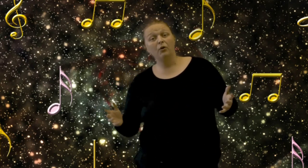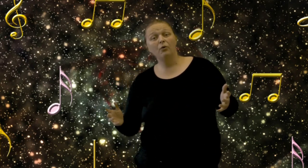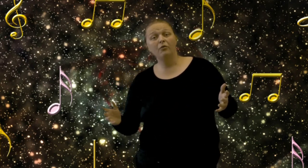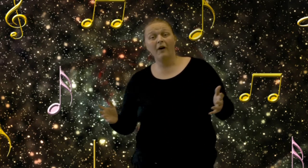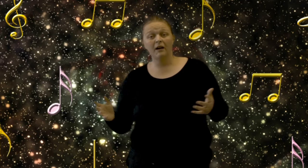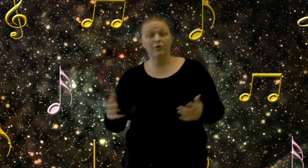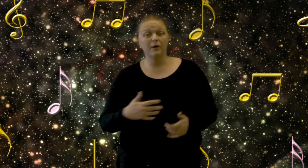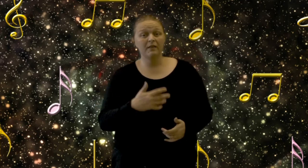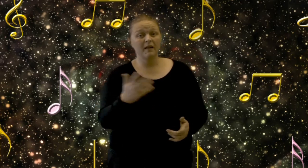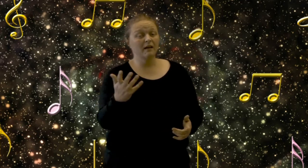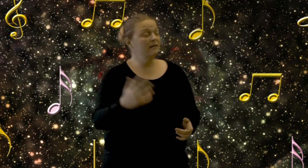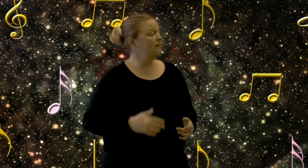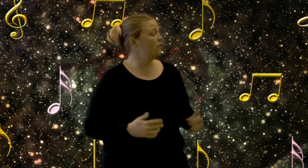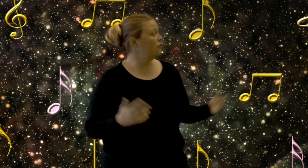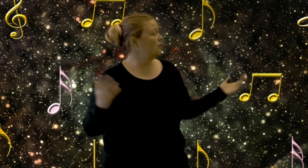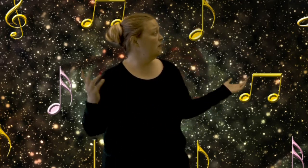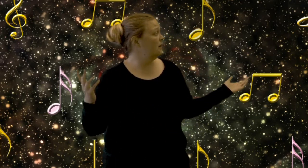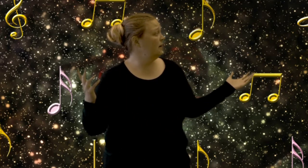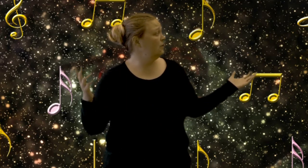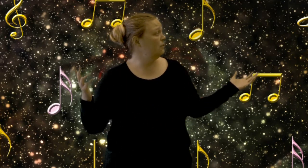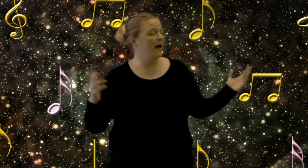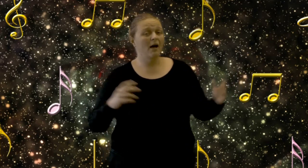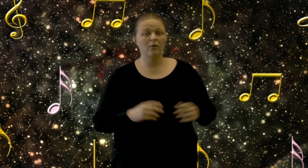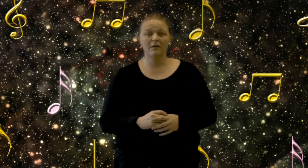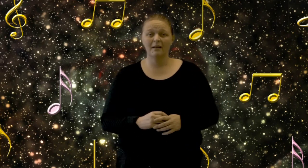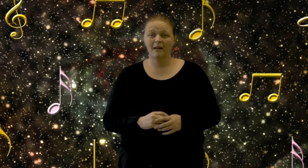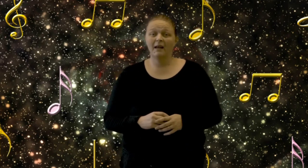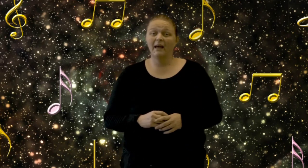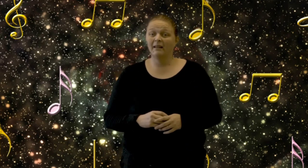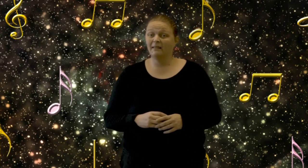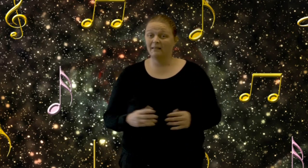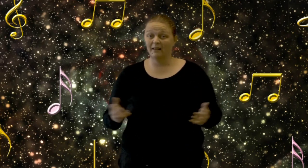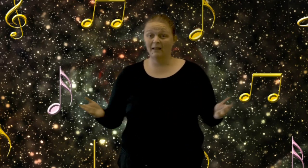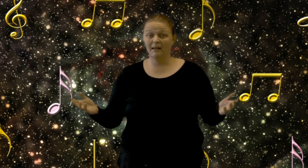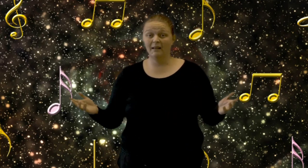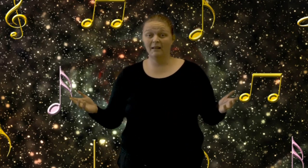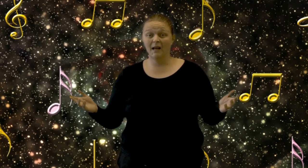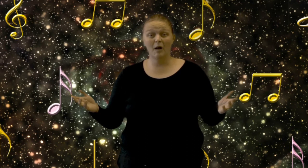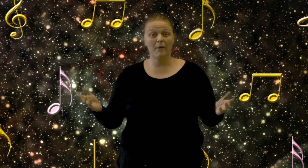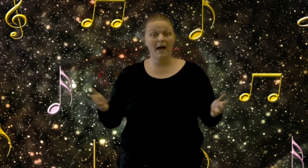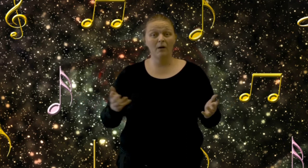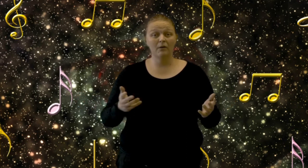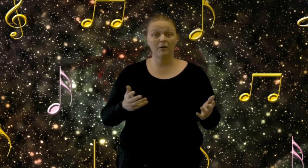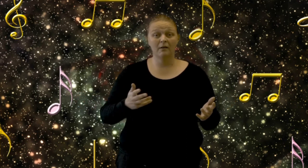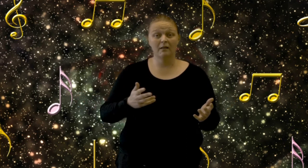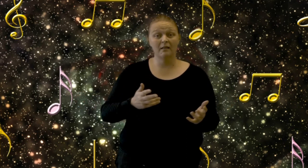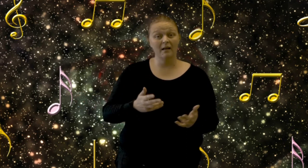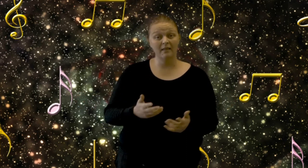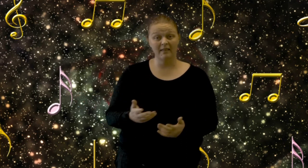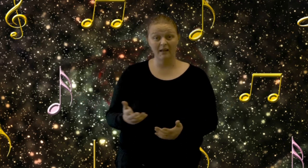you find 3 things as you're looking around and sing about the thing